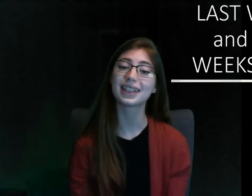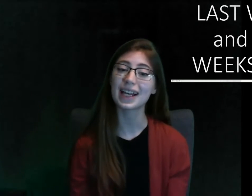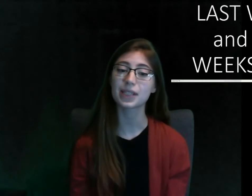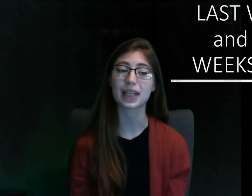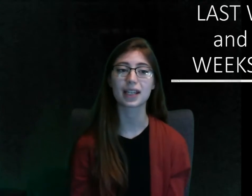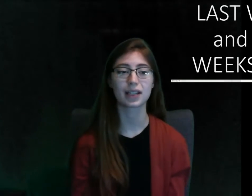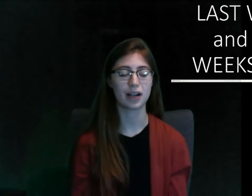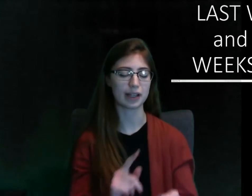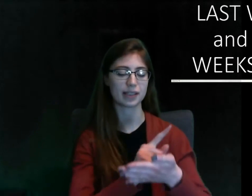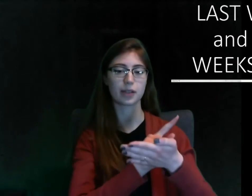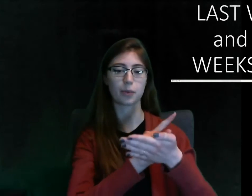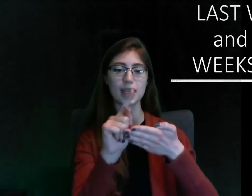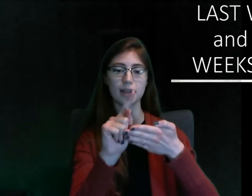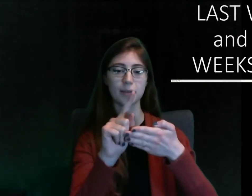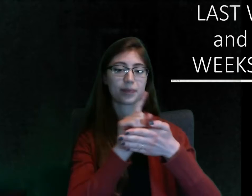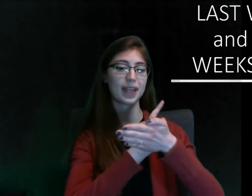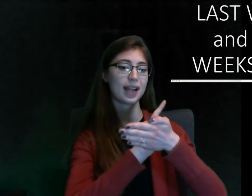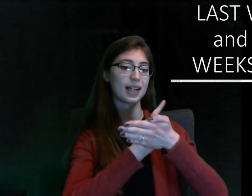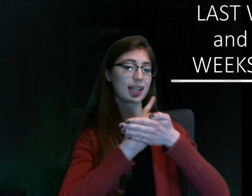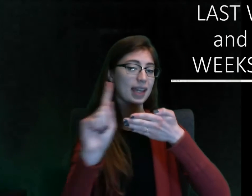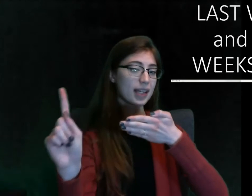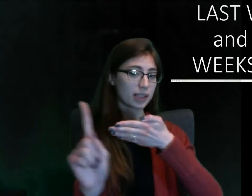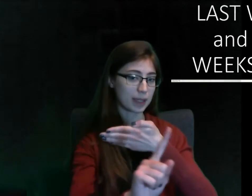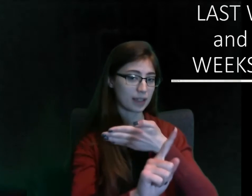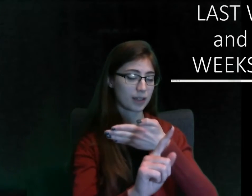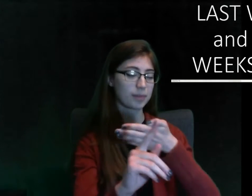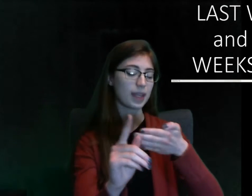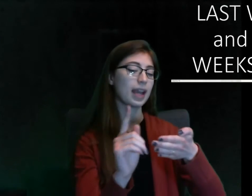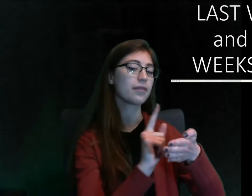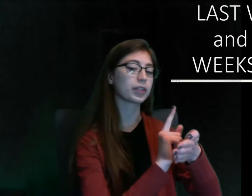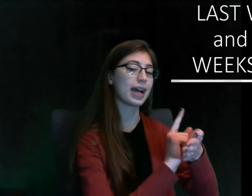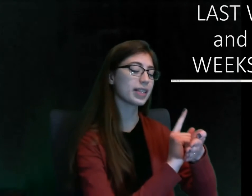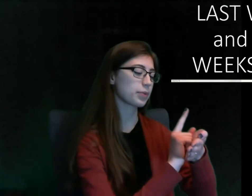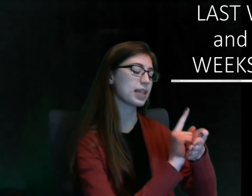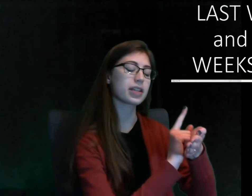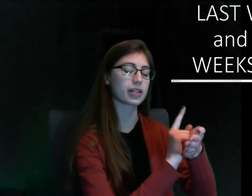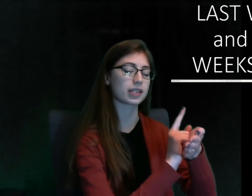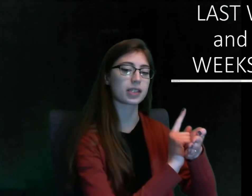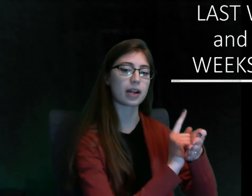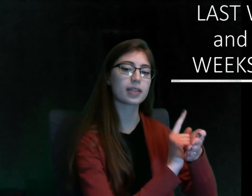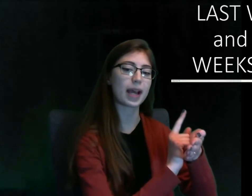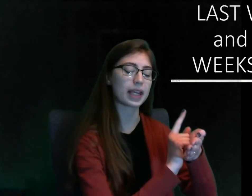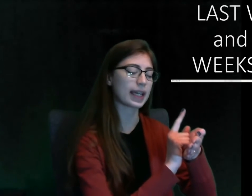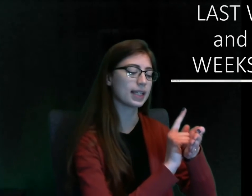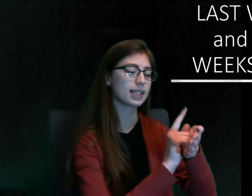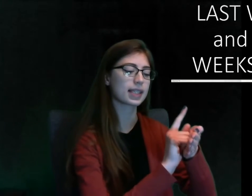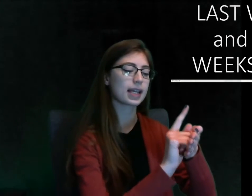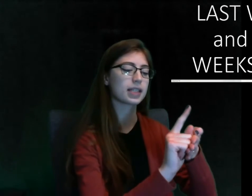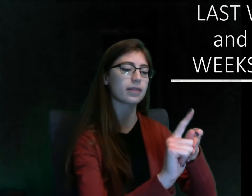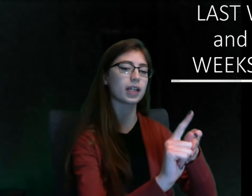Last week. All right, so week, next week. And for last week, you're going to start at the back of your hand, slide to your